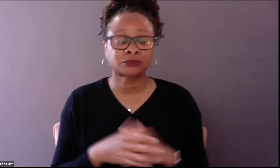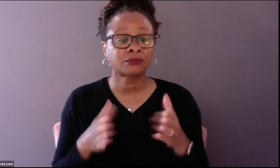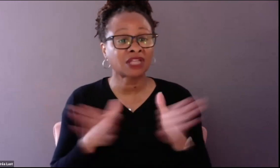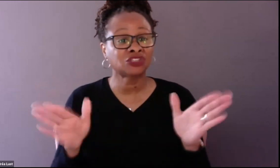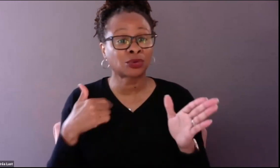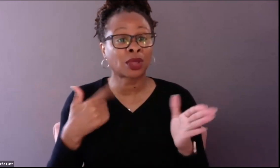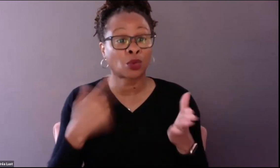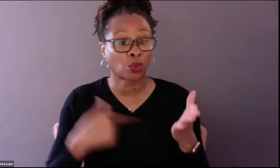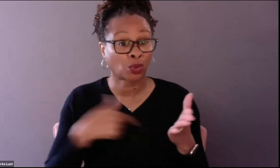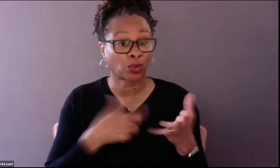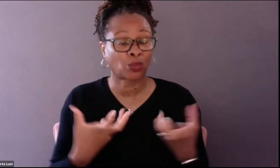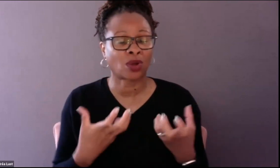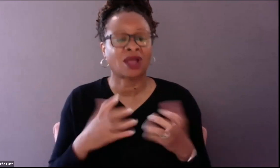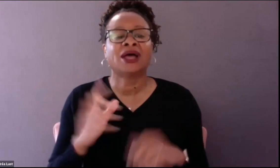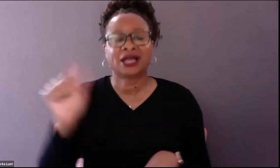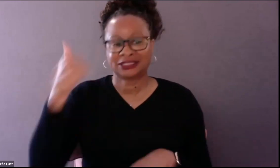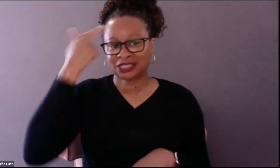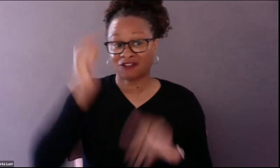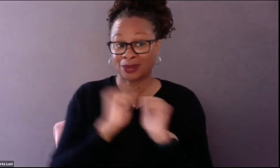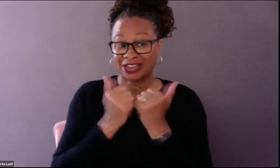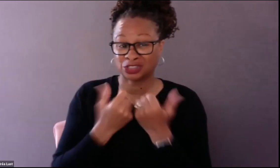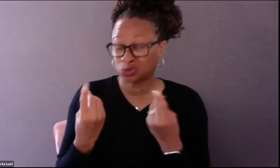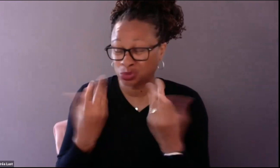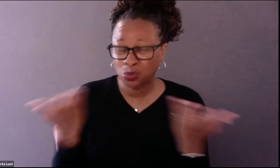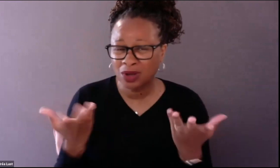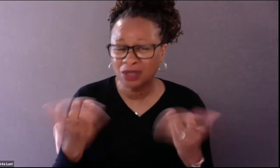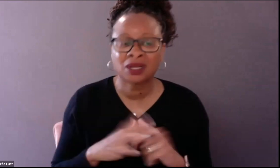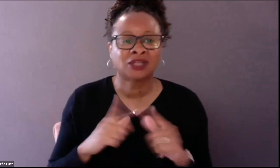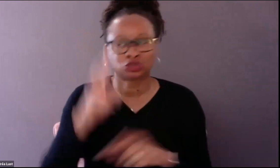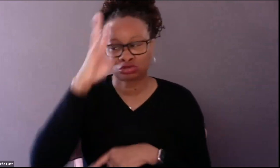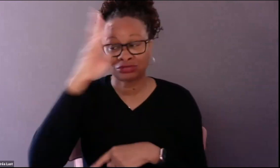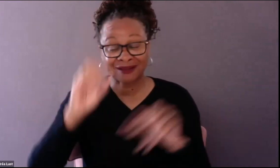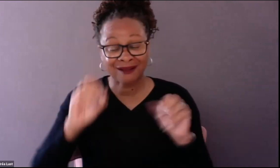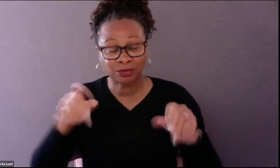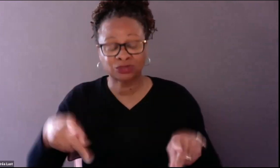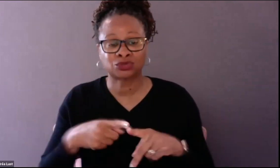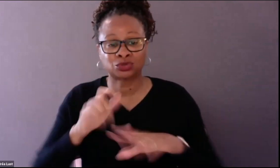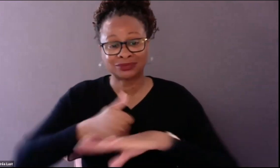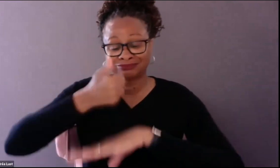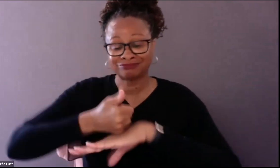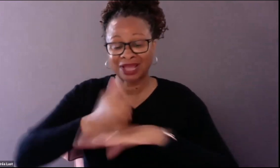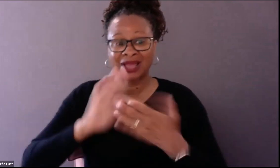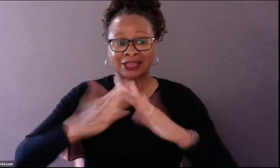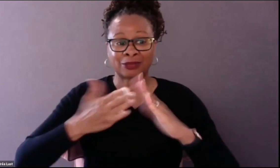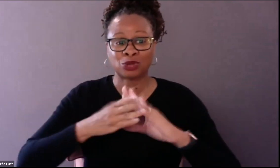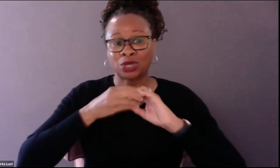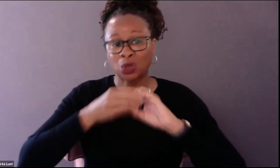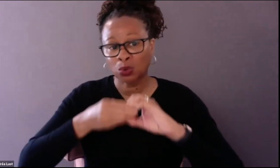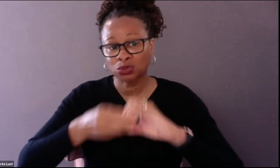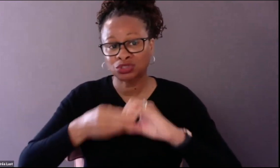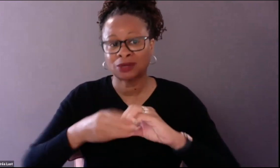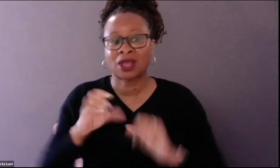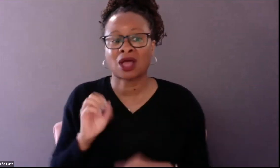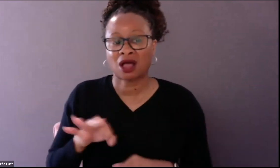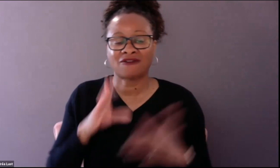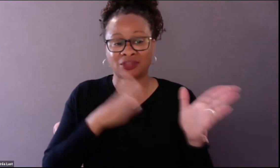want our government agencies to do is to create opportunities to establish community ownership of the